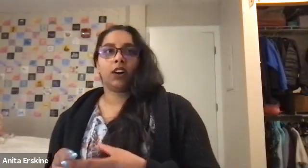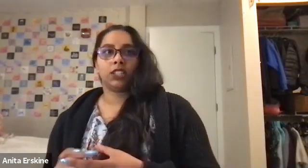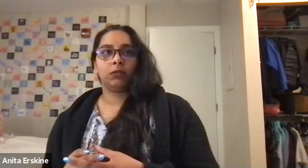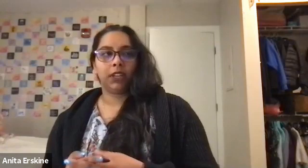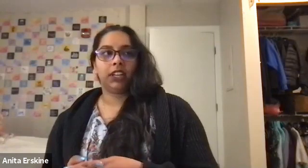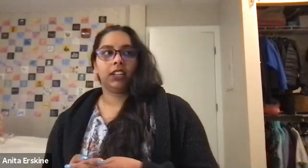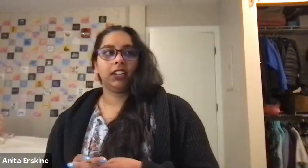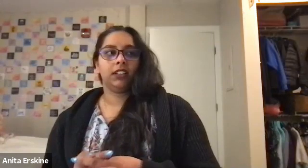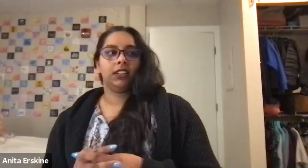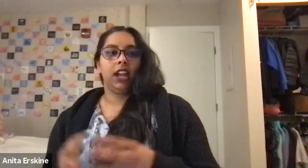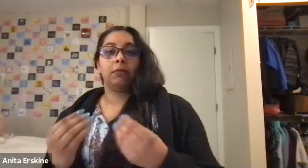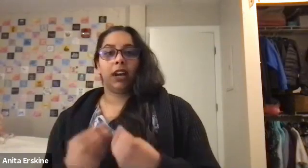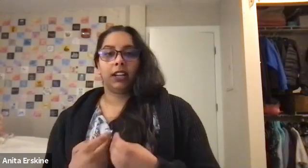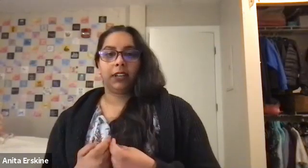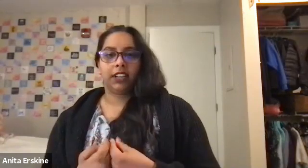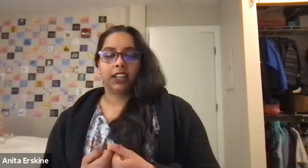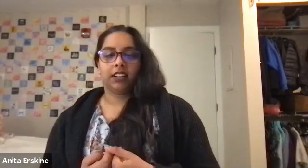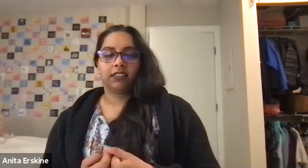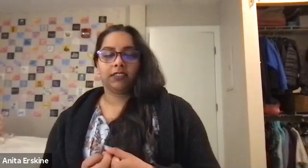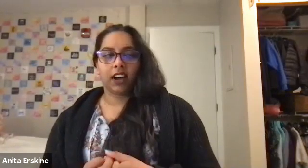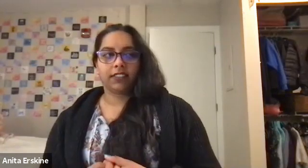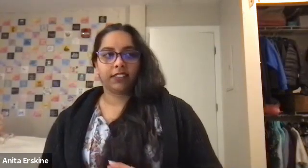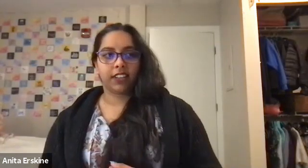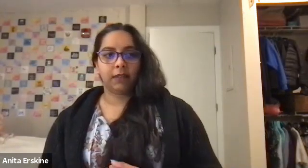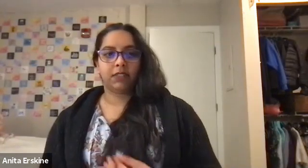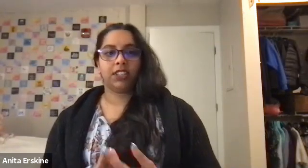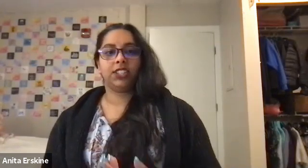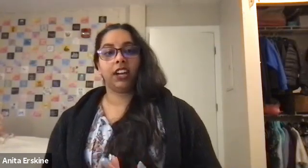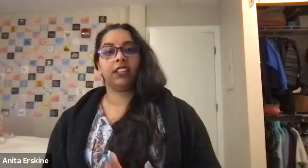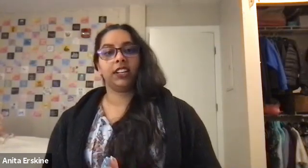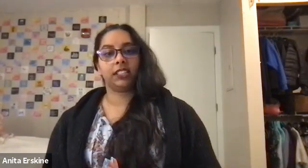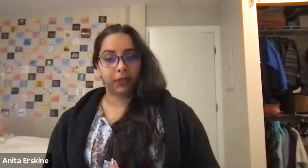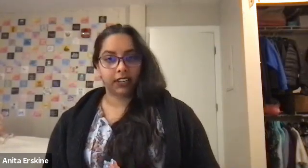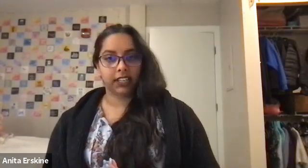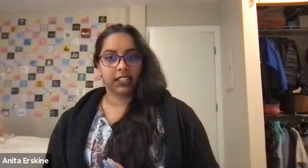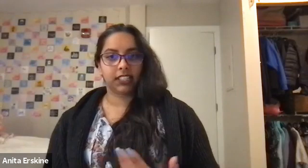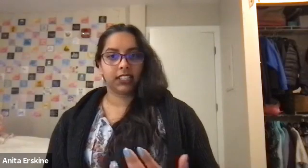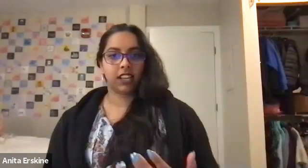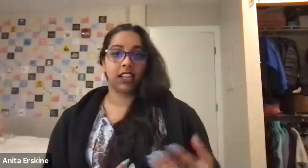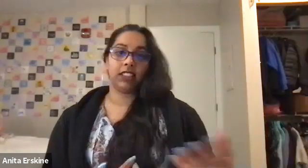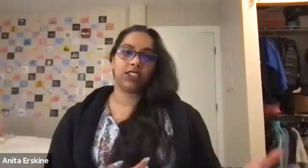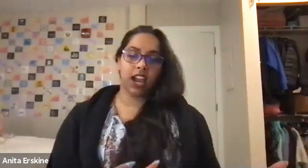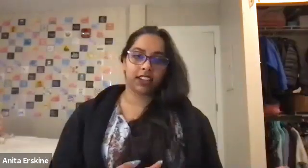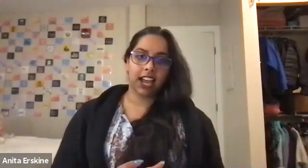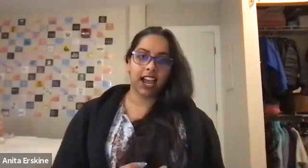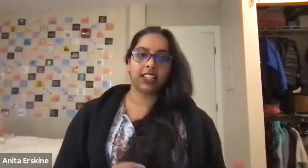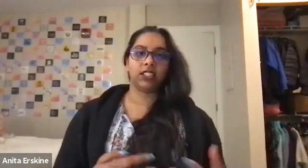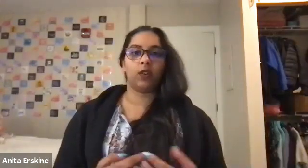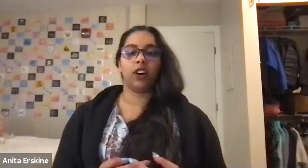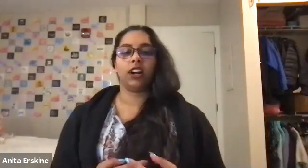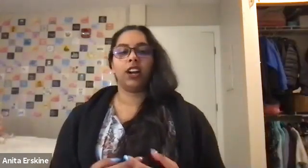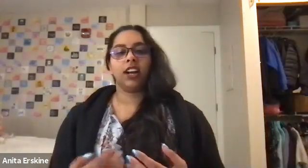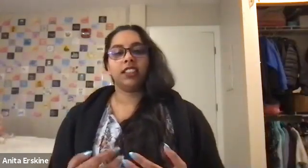would also be, in my opinion, fine for them to share their experience that their child